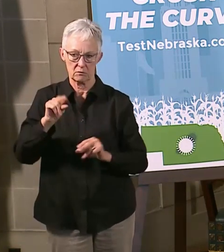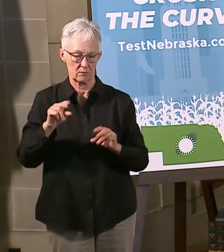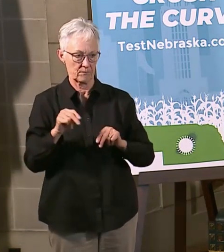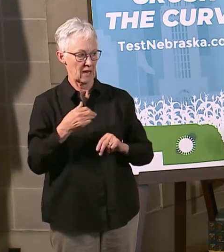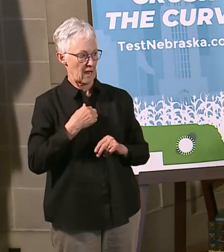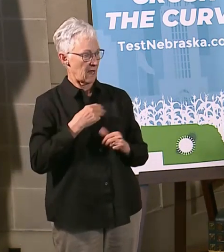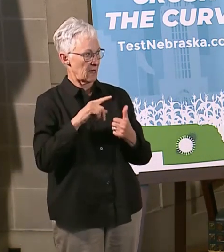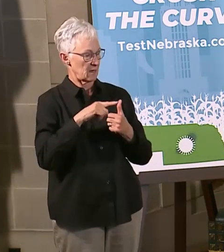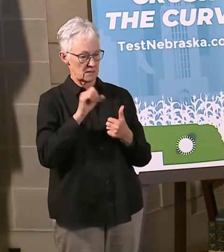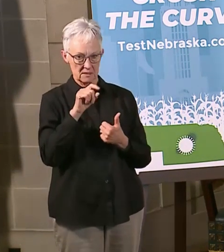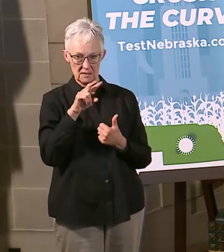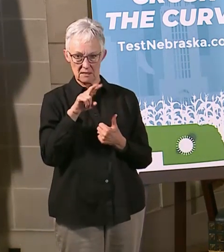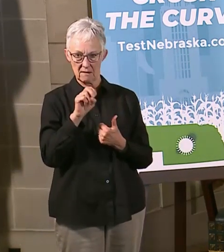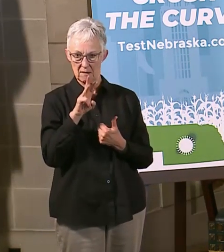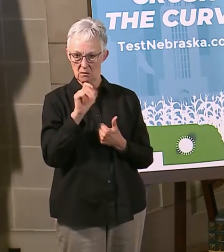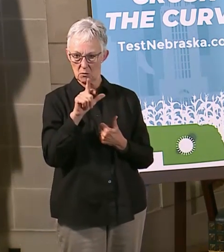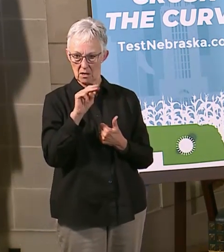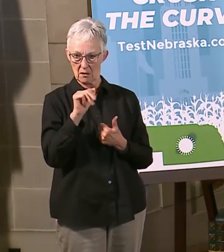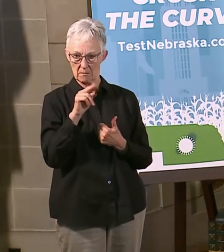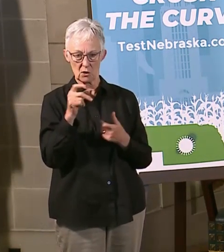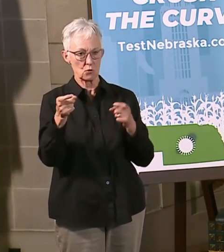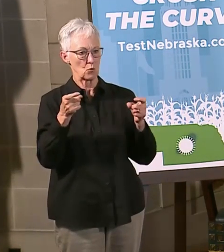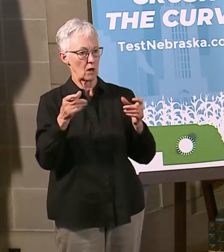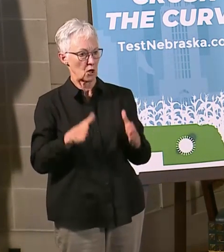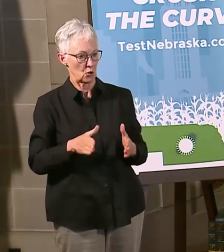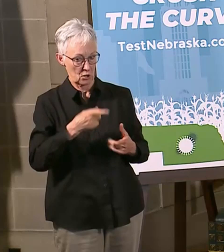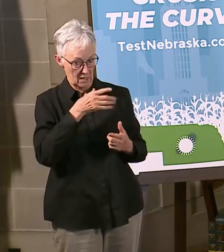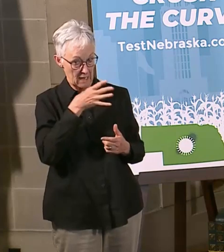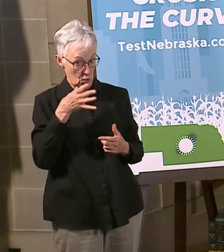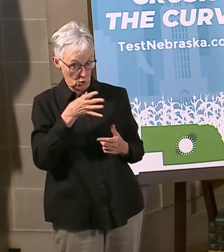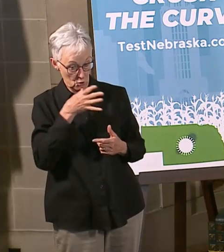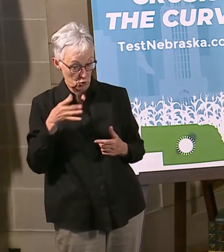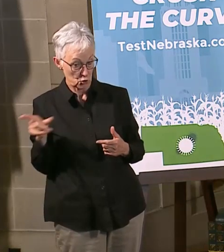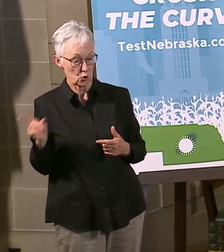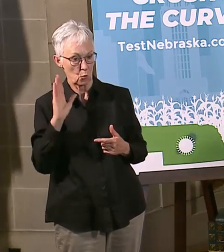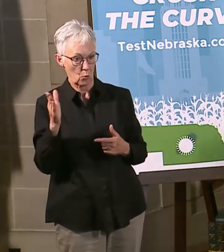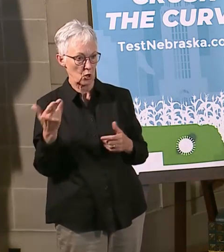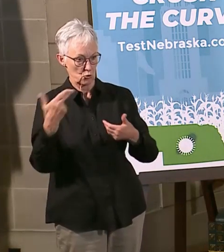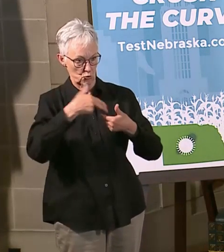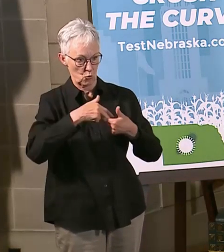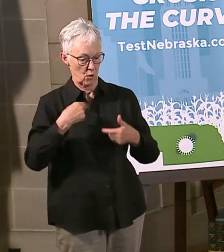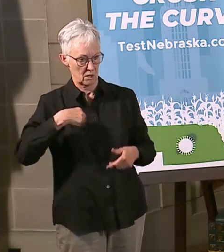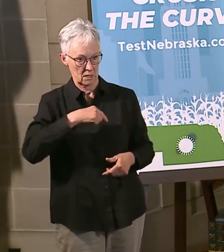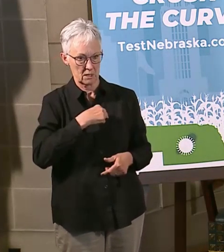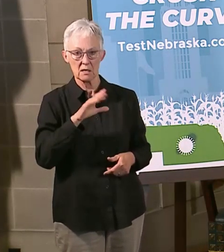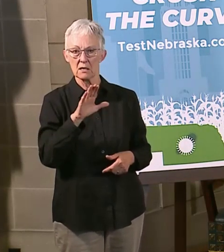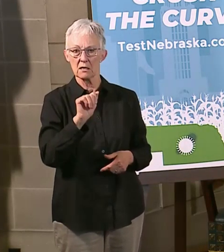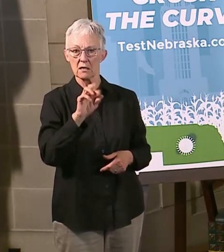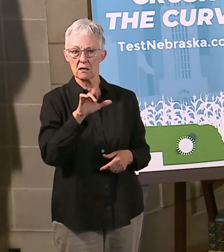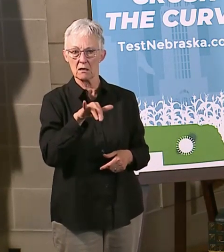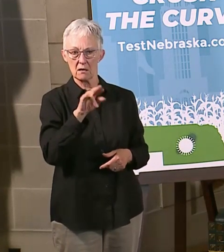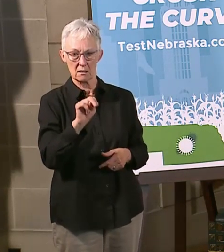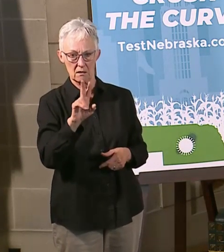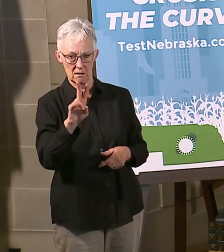joining us today. Steve Wellman, who's our Director for Agriculture. He's going to be talking about some ag updates. Karen Vincent is going to be talking about